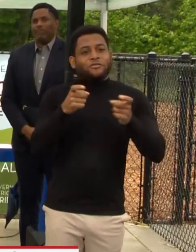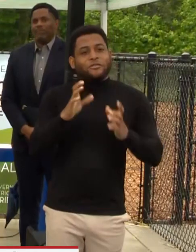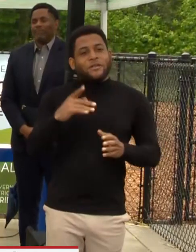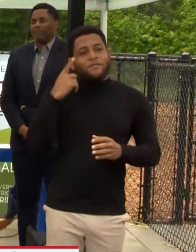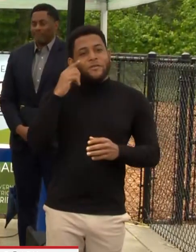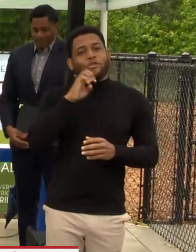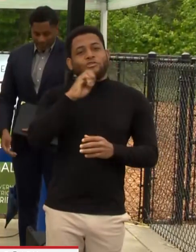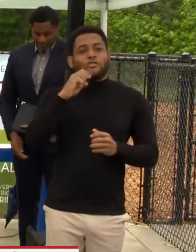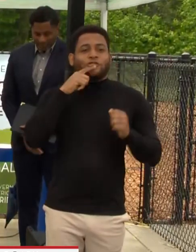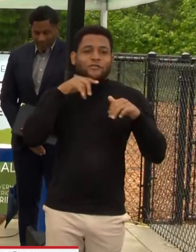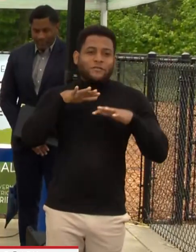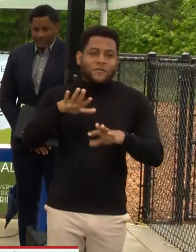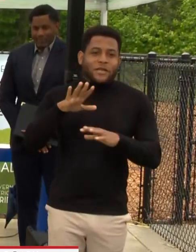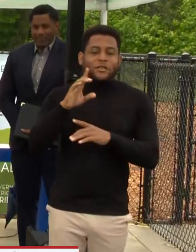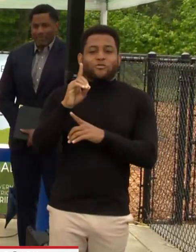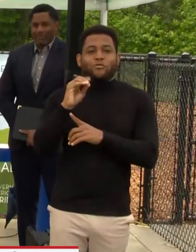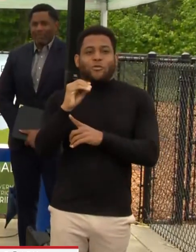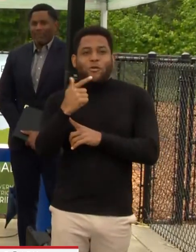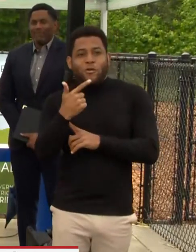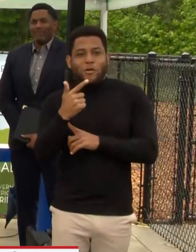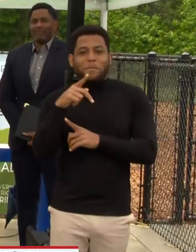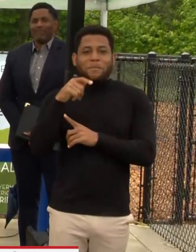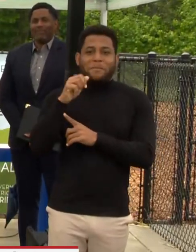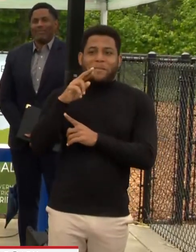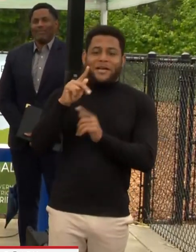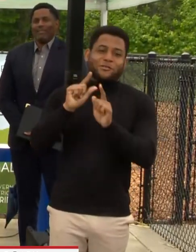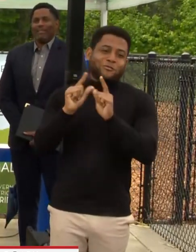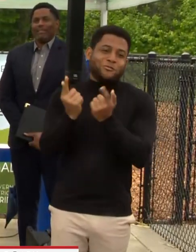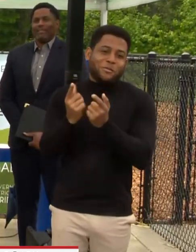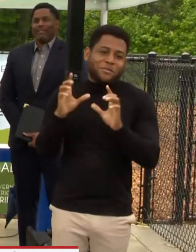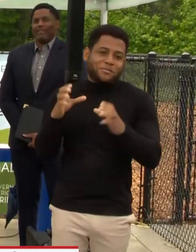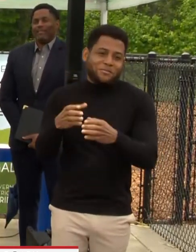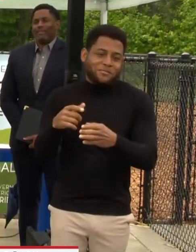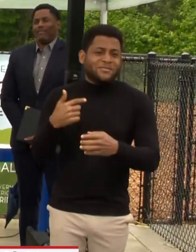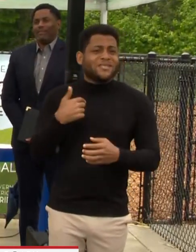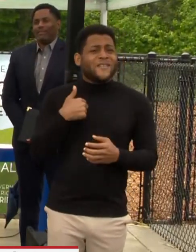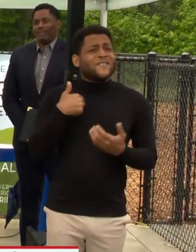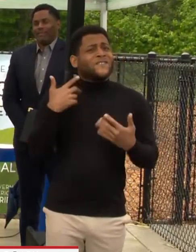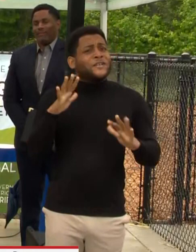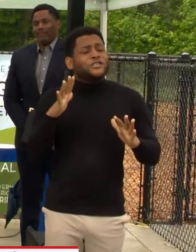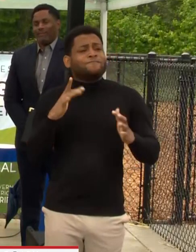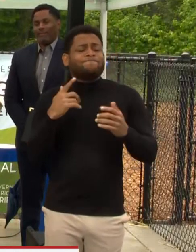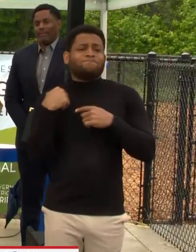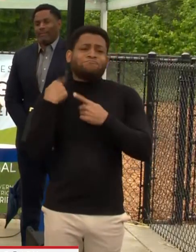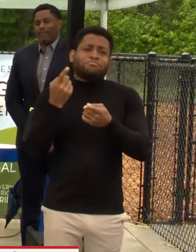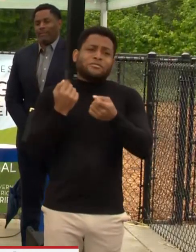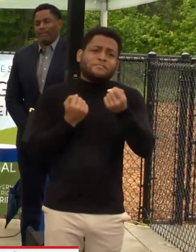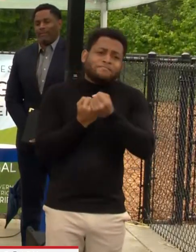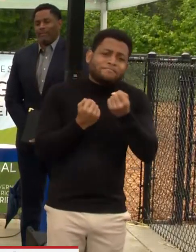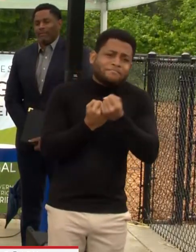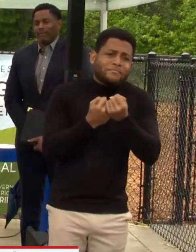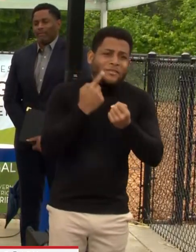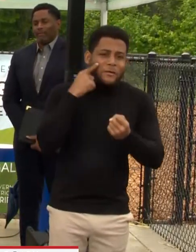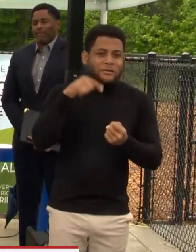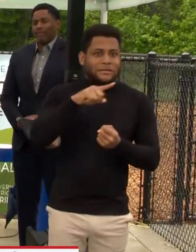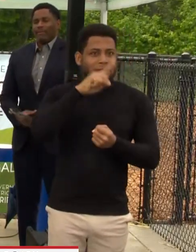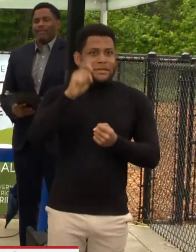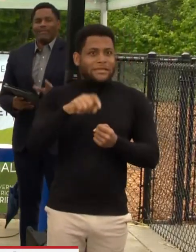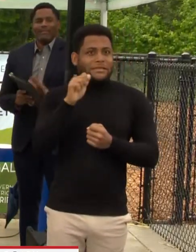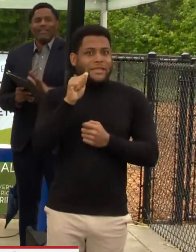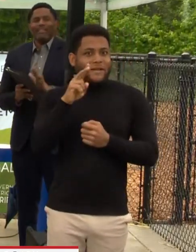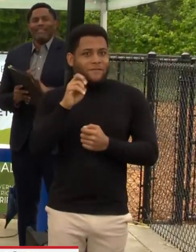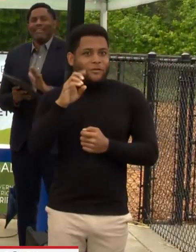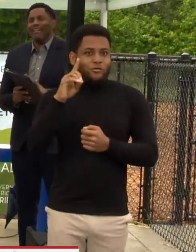group that's been advocating for the Texas Avenue Dog Park, the first dog park, public dog park east of the Anacostia River.